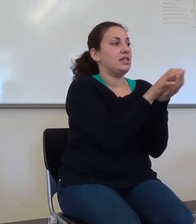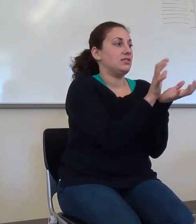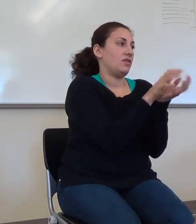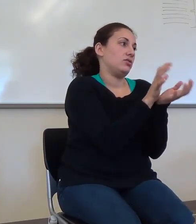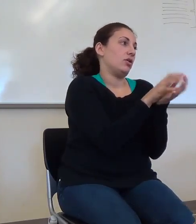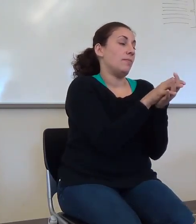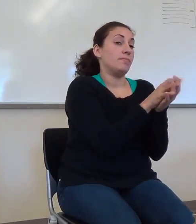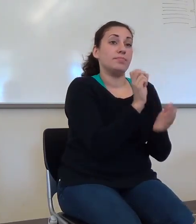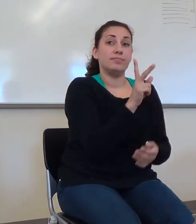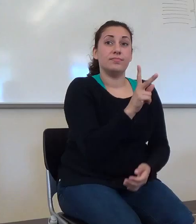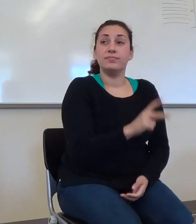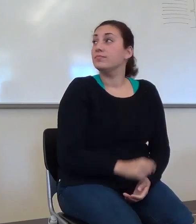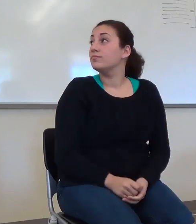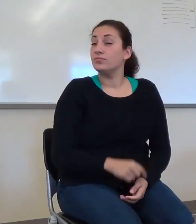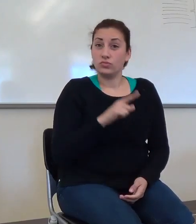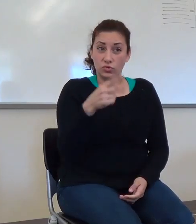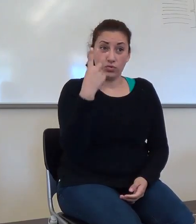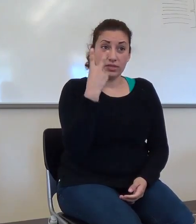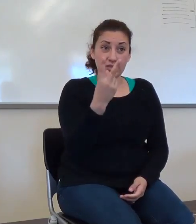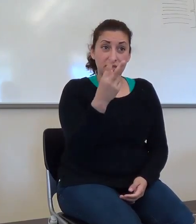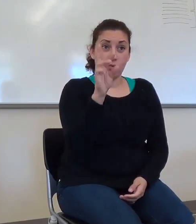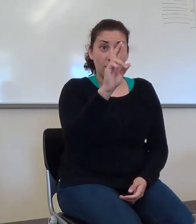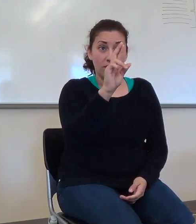do we see a reversal transition?